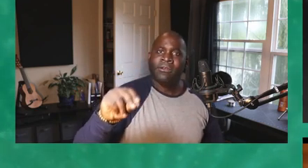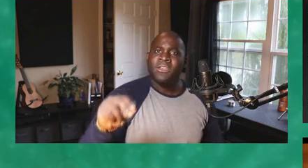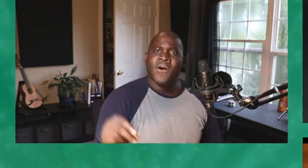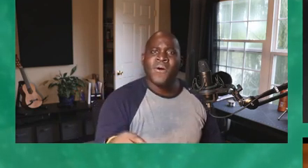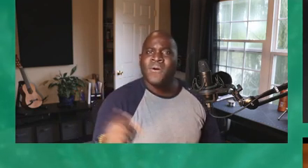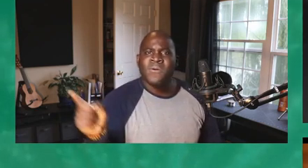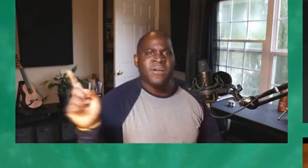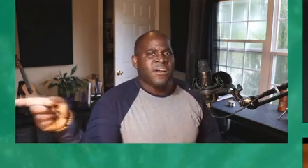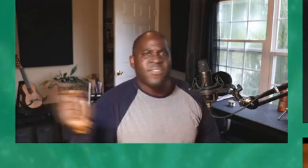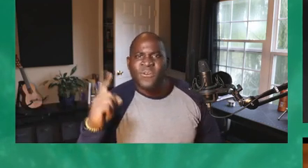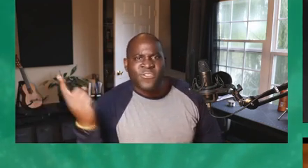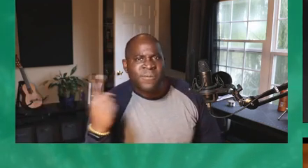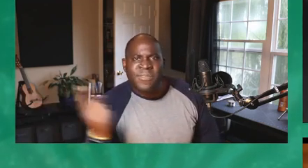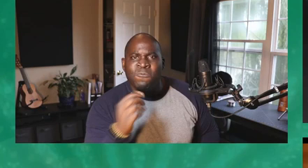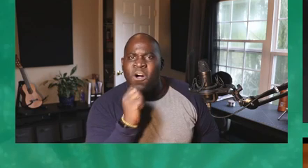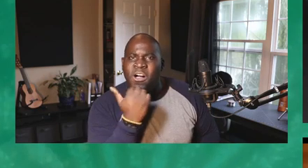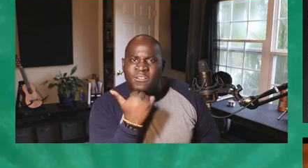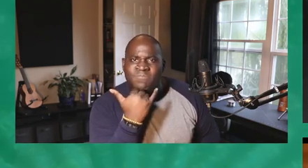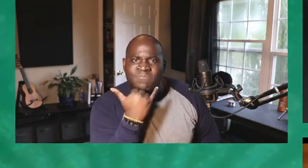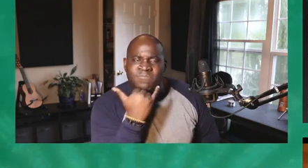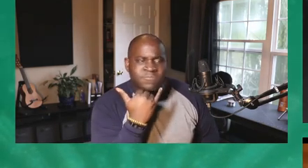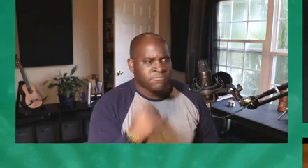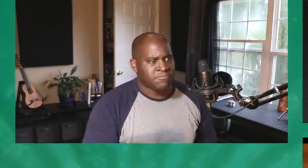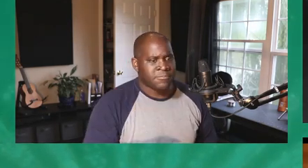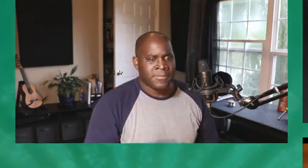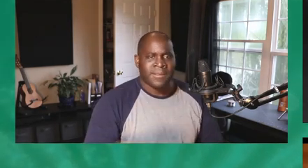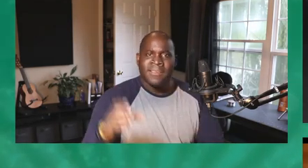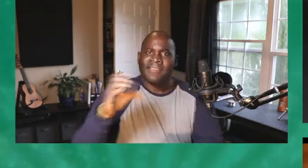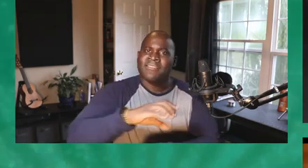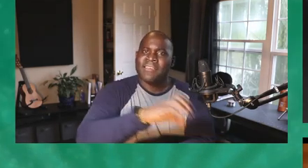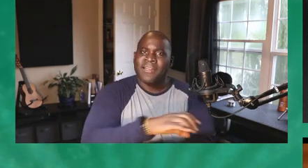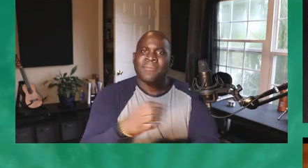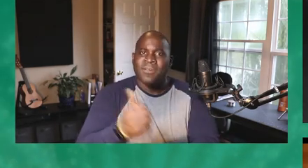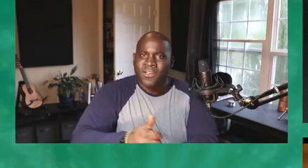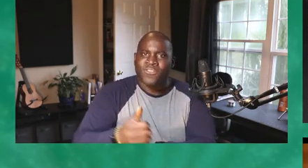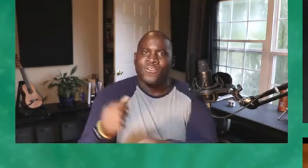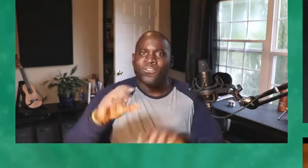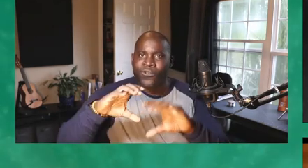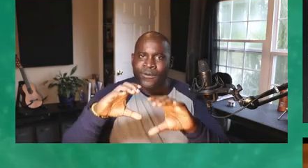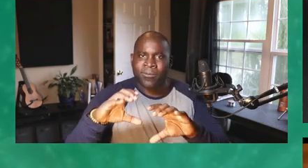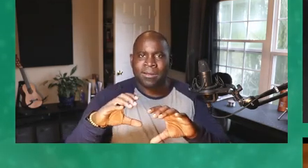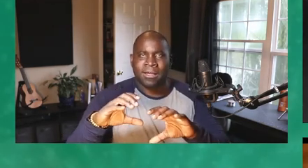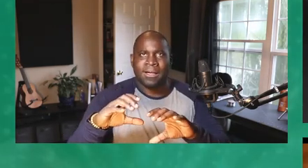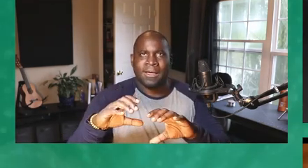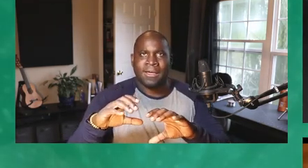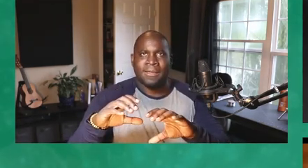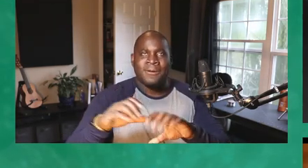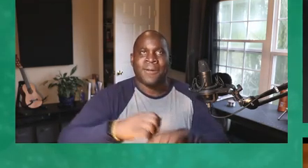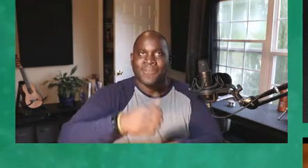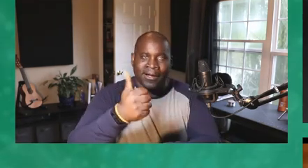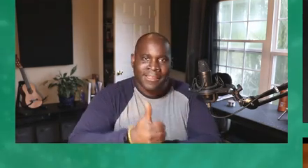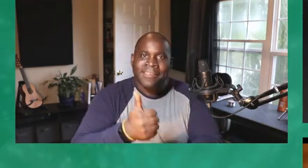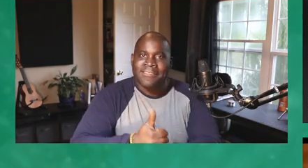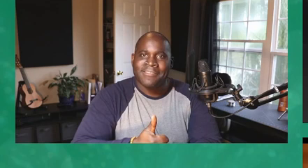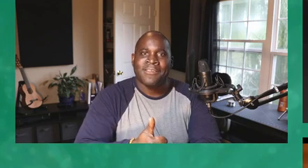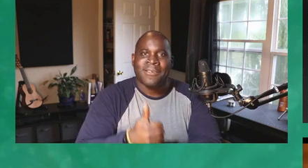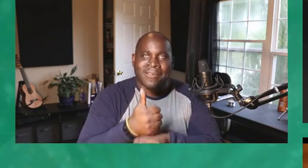Again, no, there's something wrong. Set up a search.